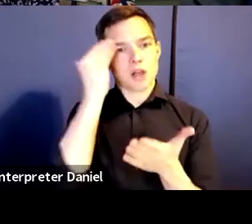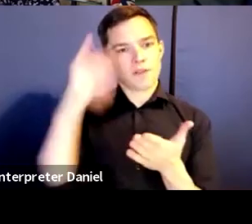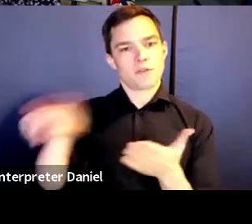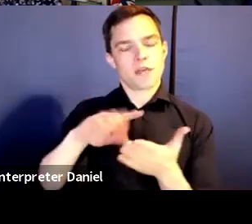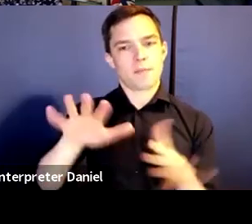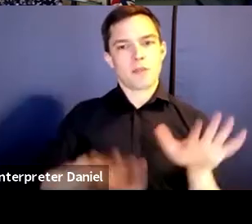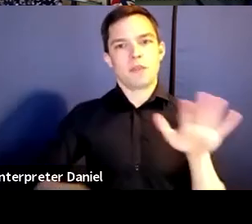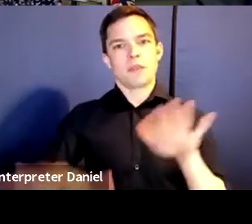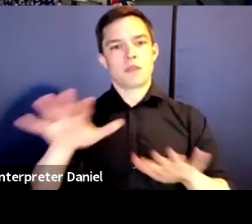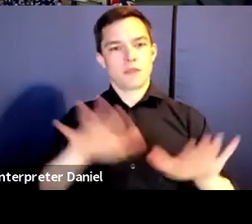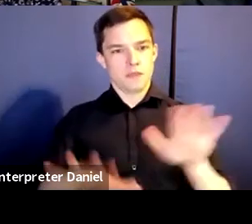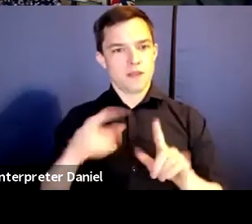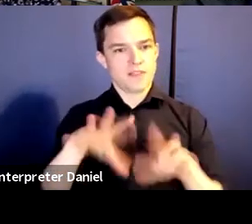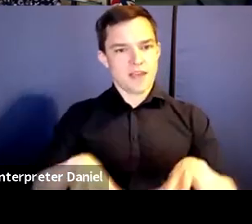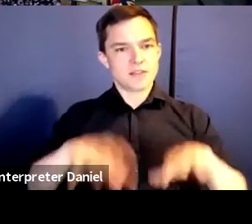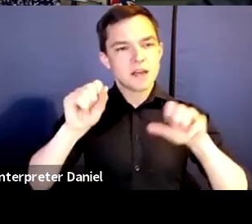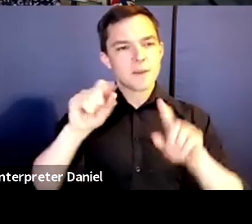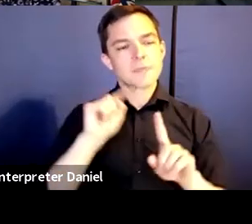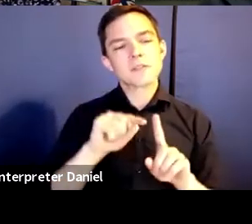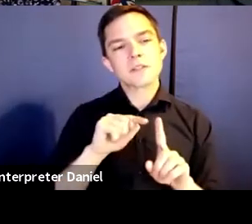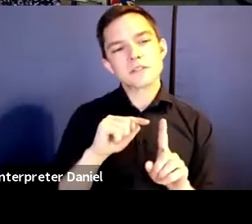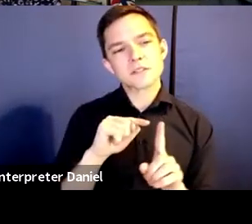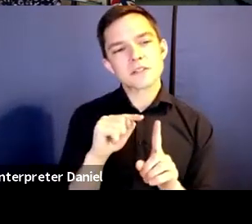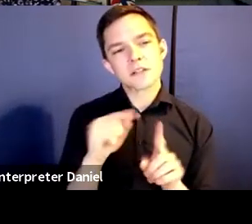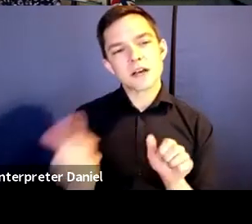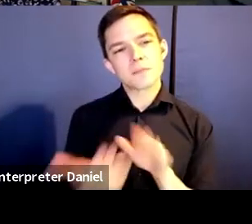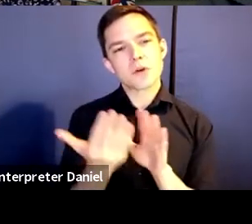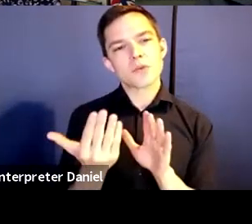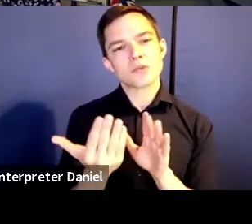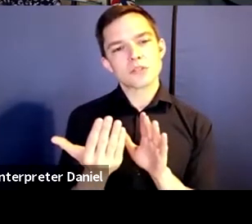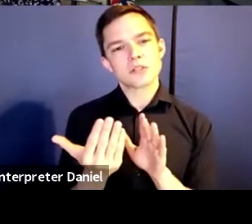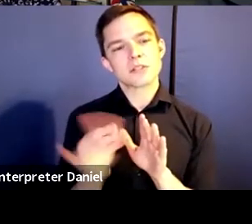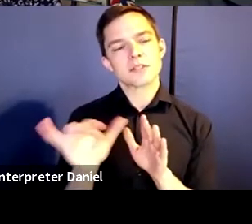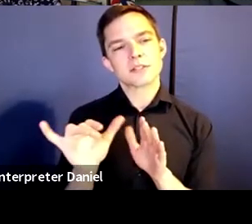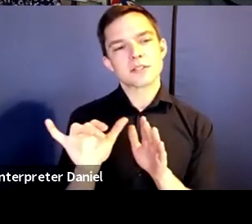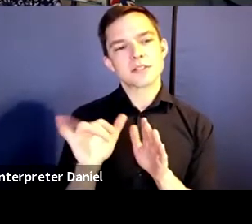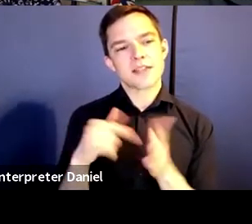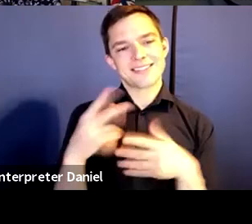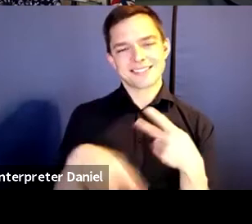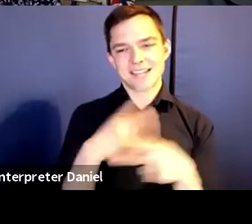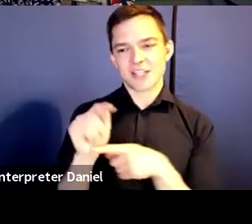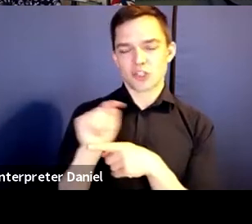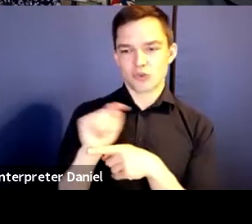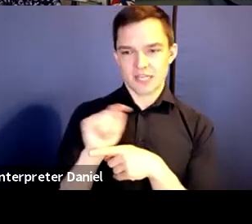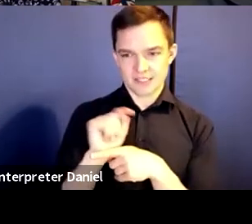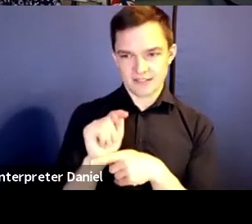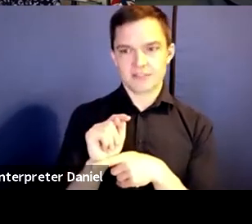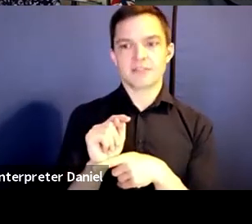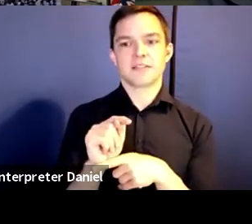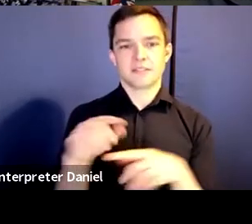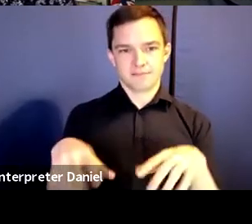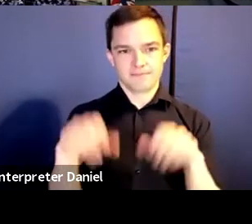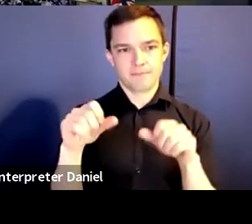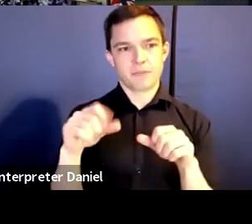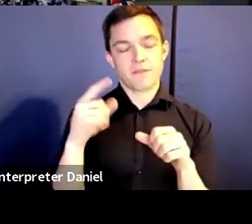then they adopt these approaches, this kind of training, where sometimes for a